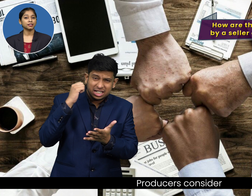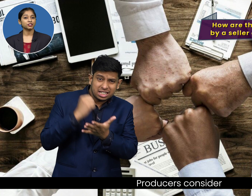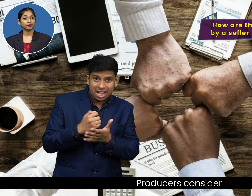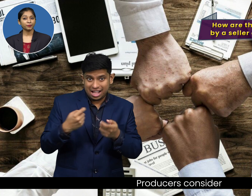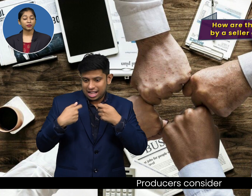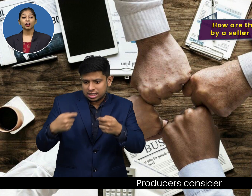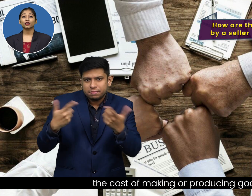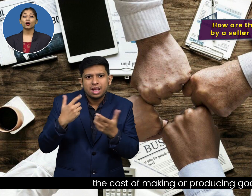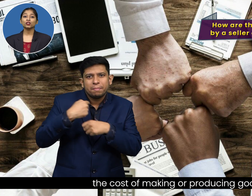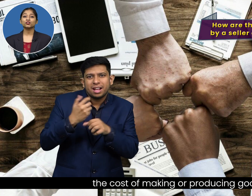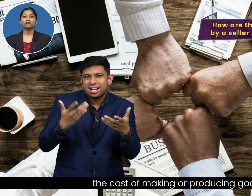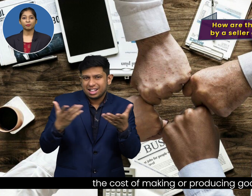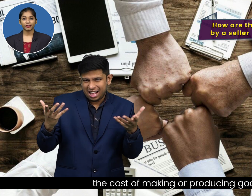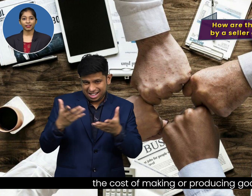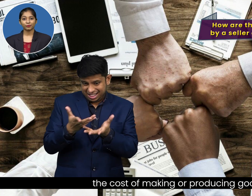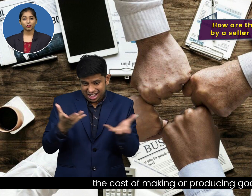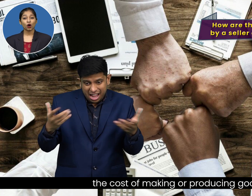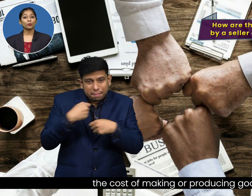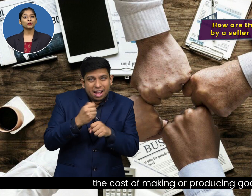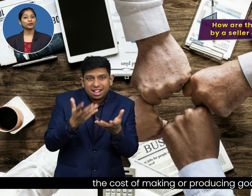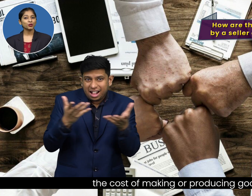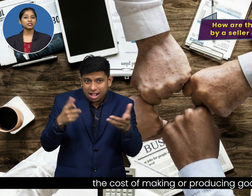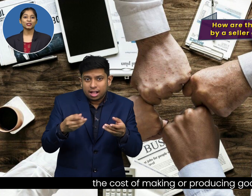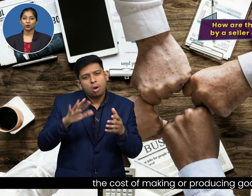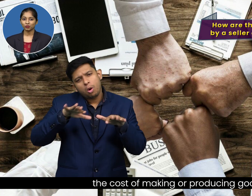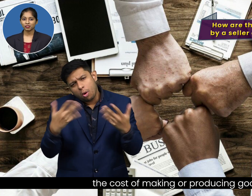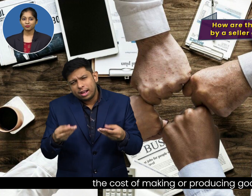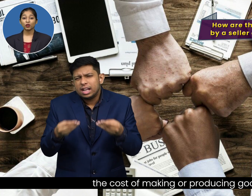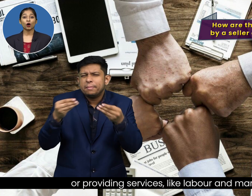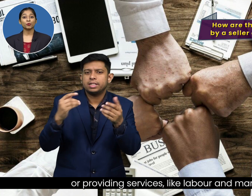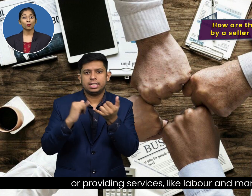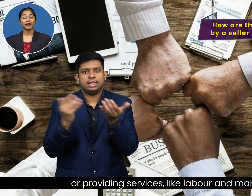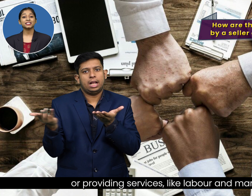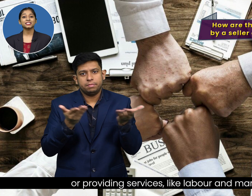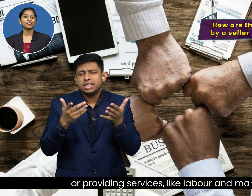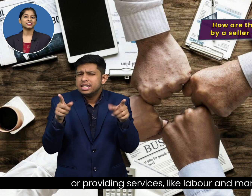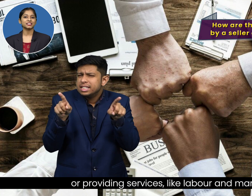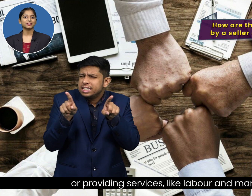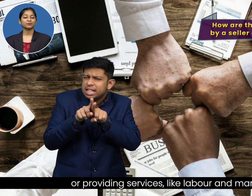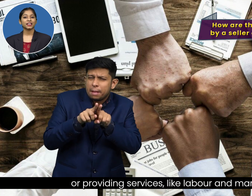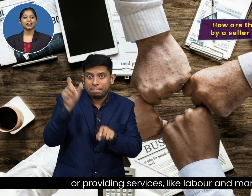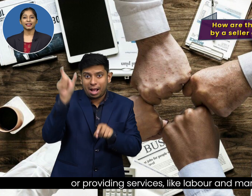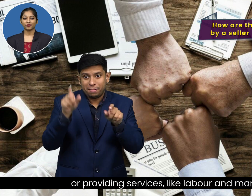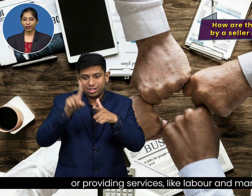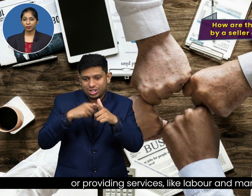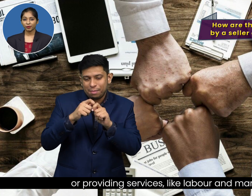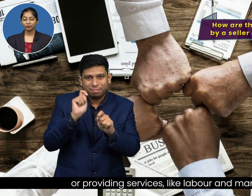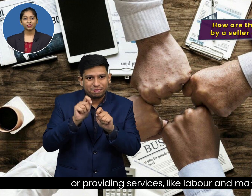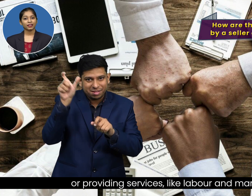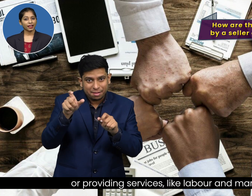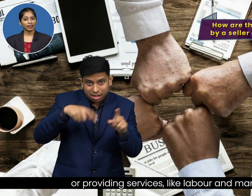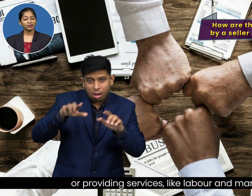Producers consider the cost of making or producing goods or providing services like